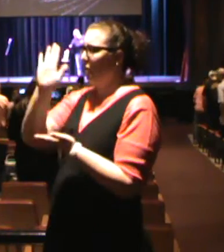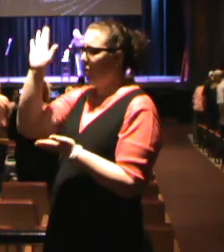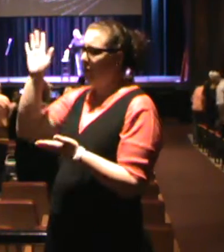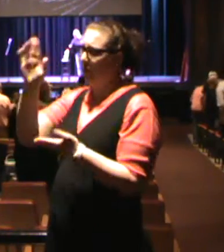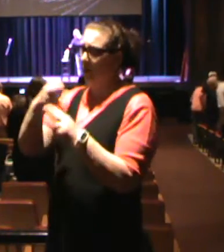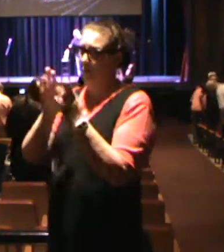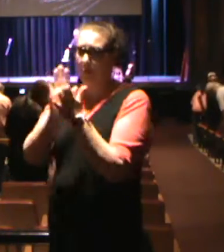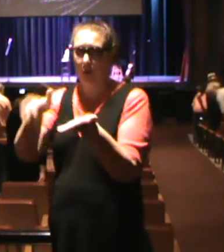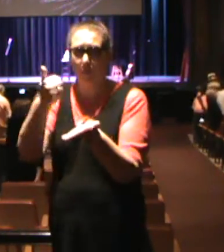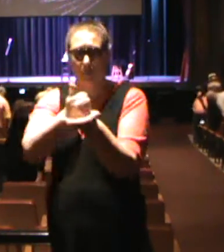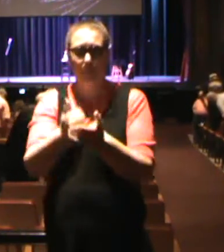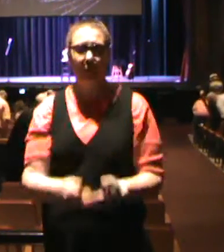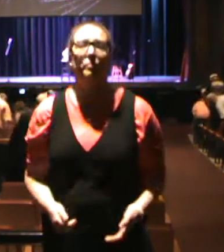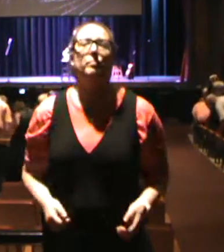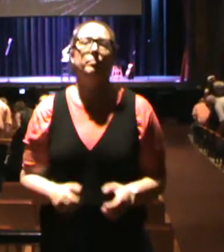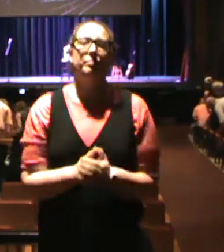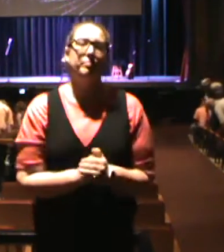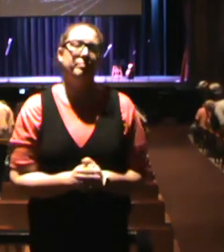Amen. You may be seated.